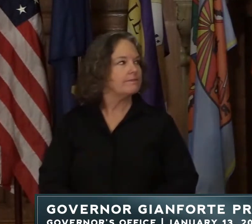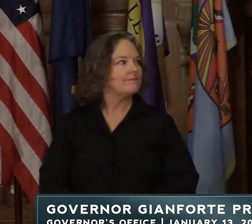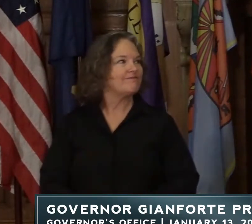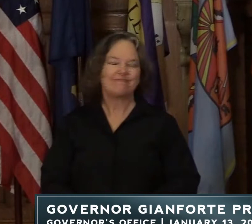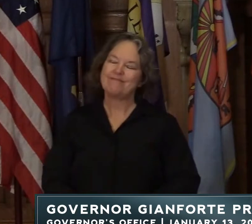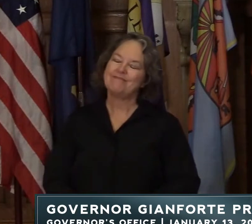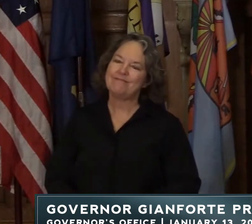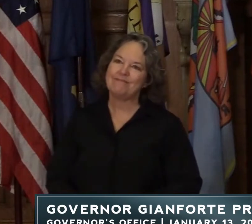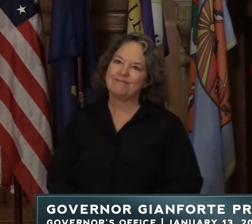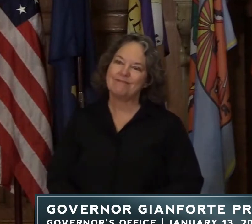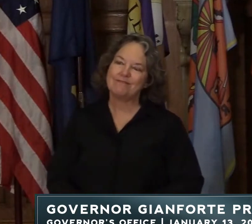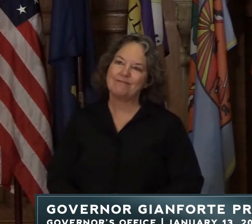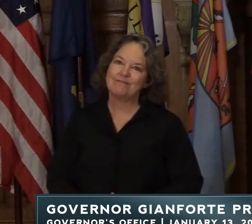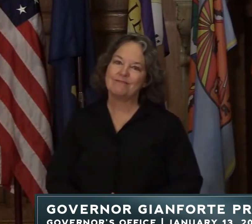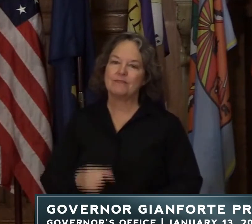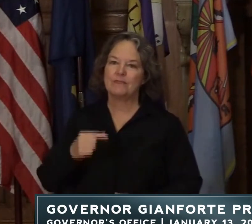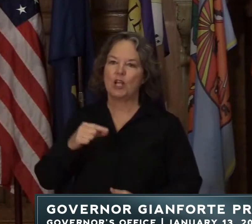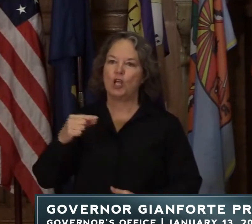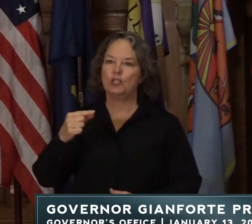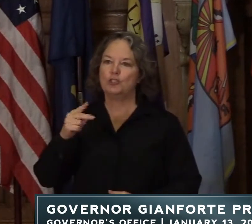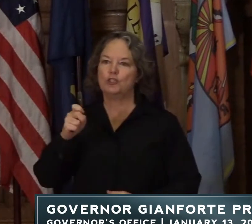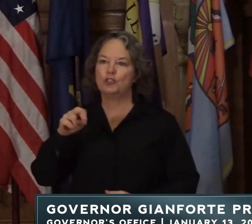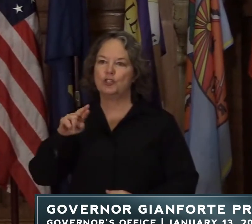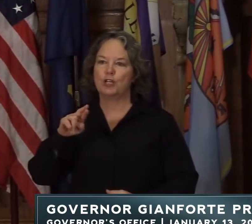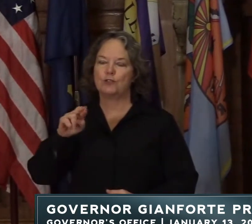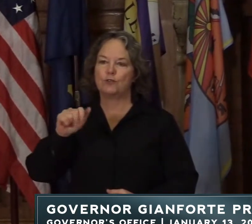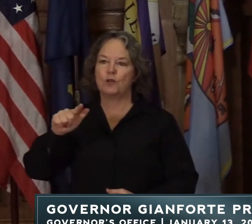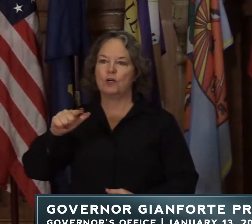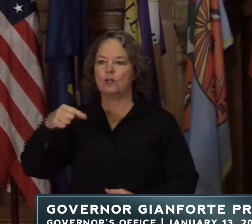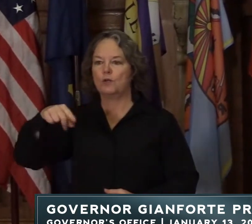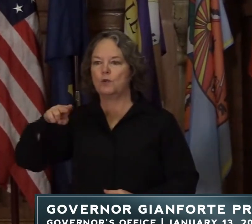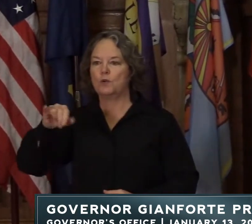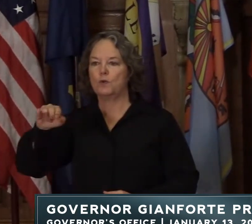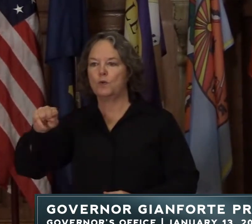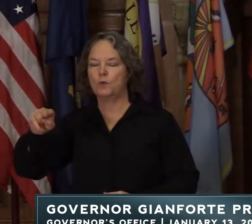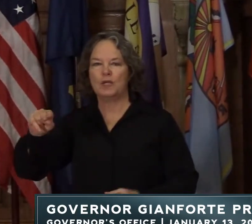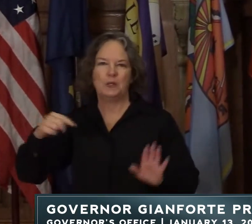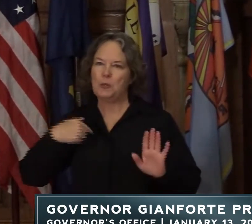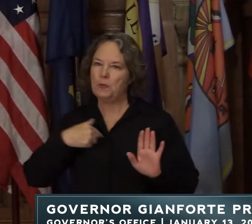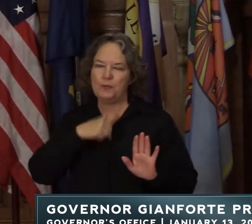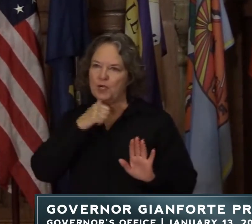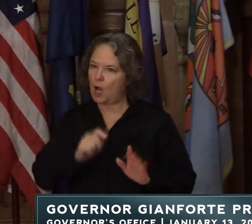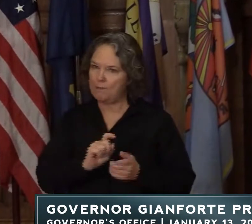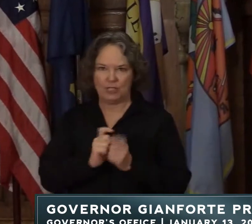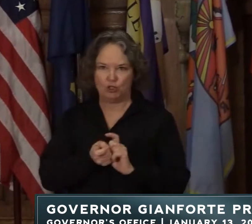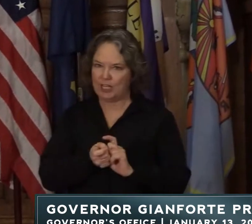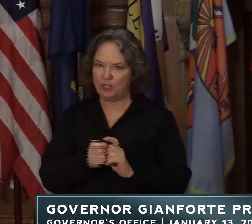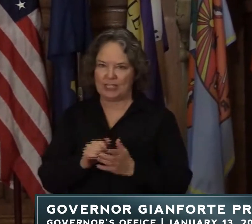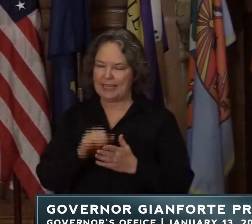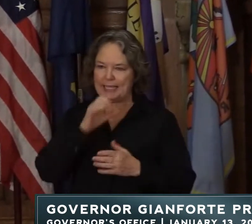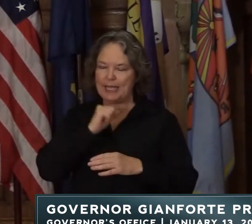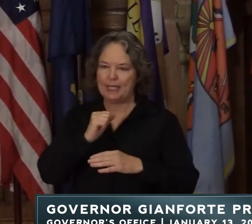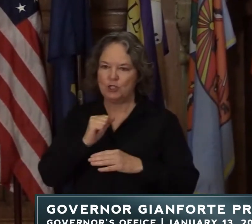Yeah, so it's General Quinn. We don't see us changing those directives or the age limit. As we looked at this here